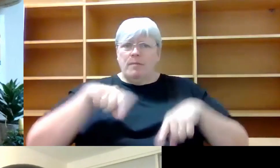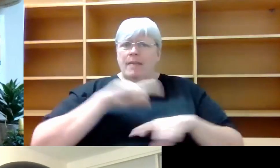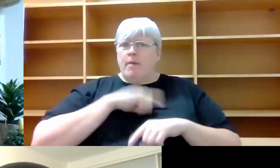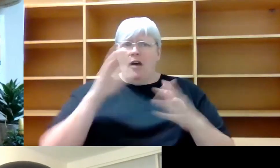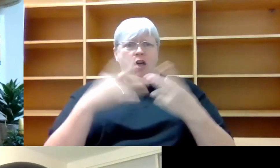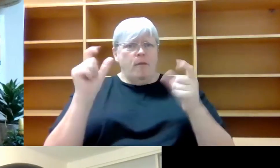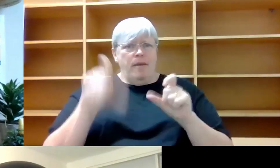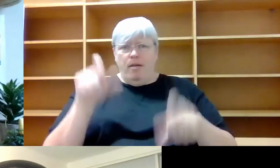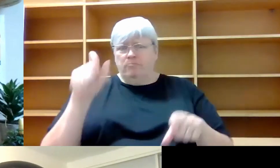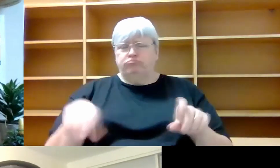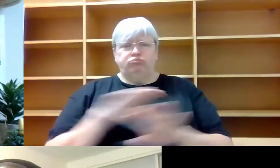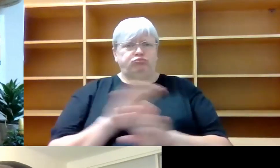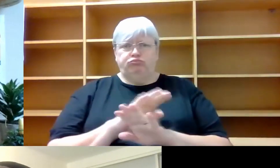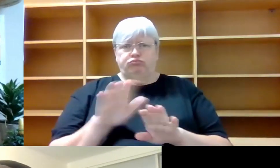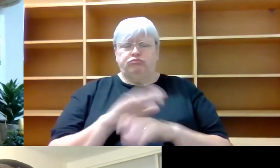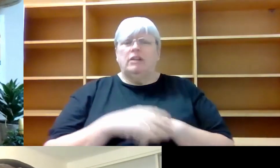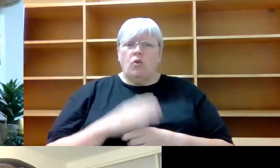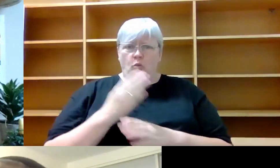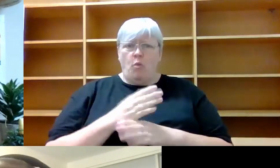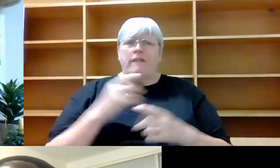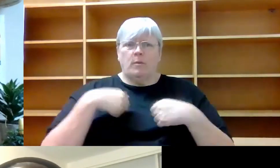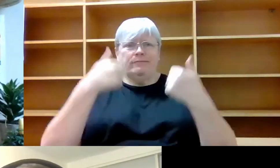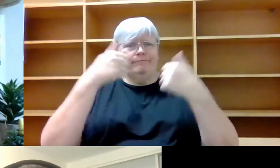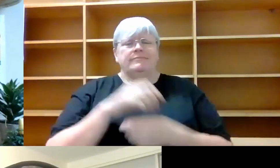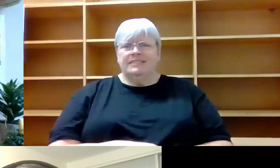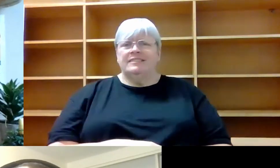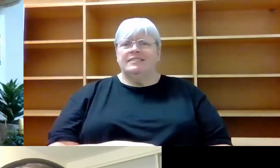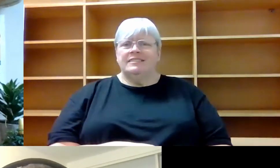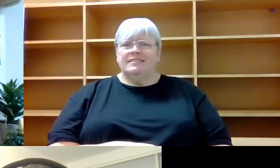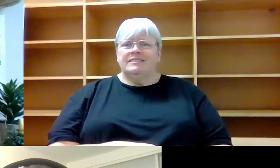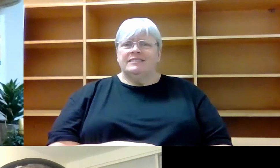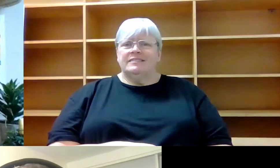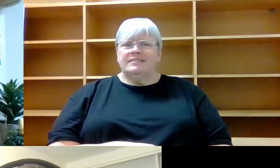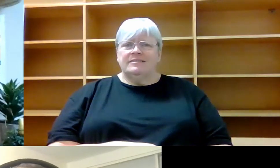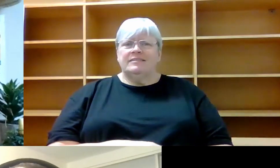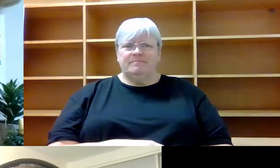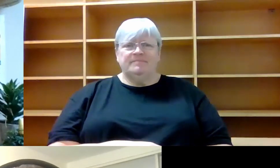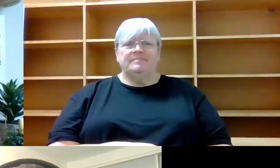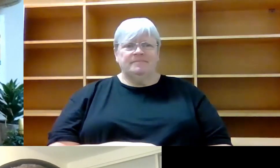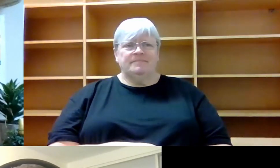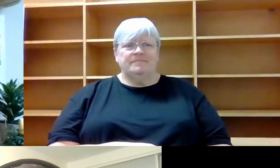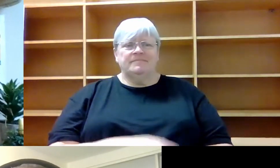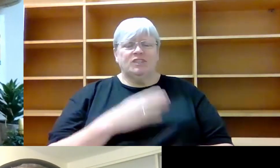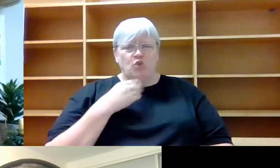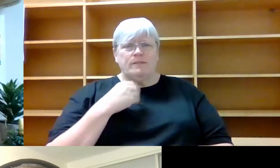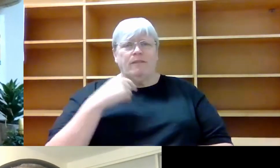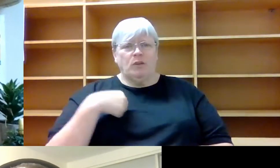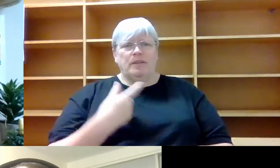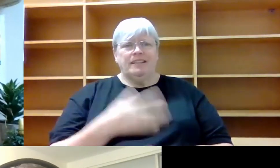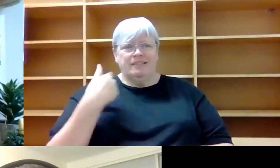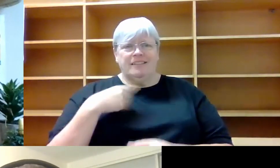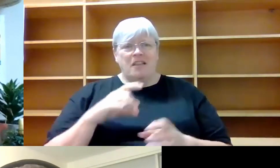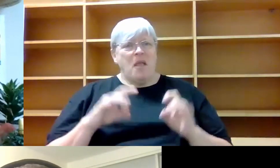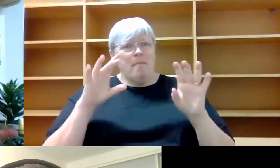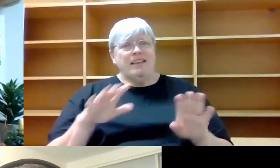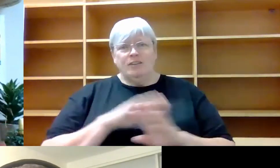it does, it works for me. So I'm going to stick with it. It's served me quite well over the years. Yeah, it'd be a shame to abandon it at this point.